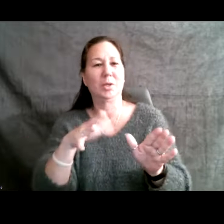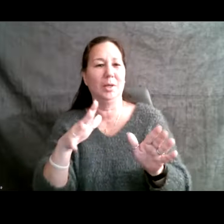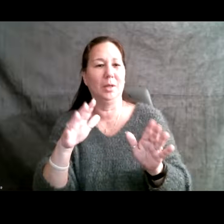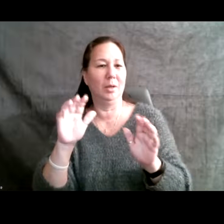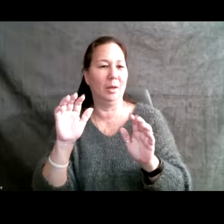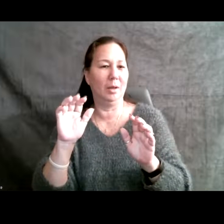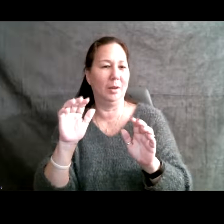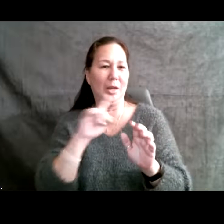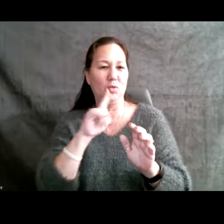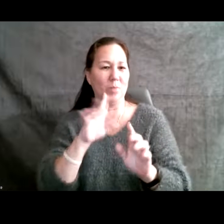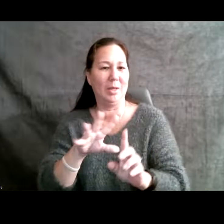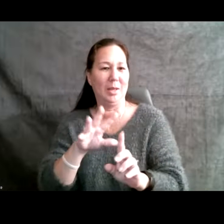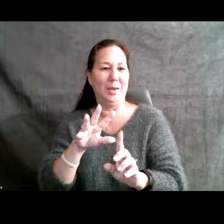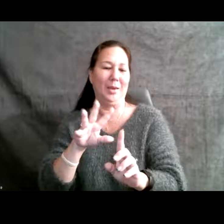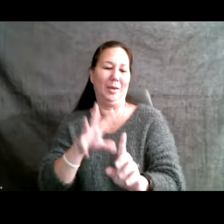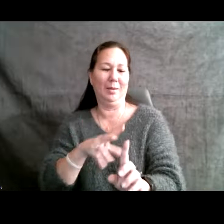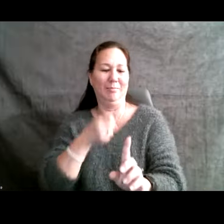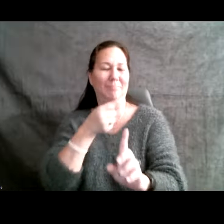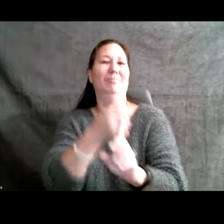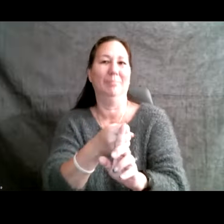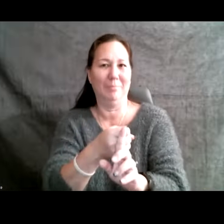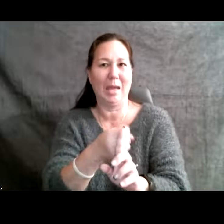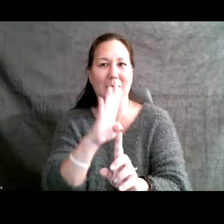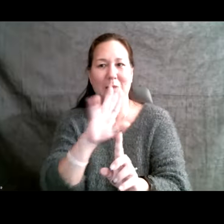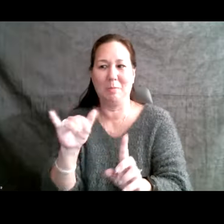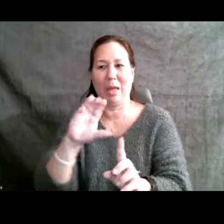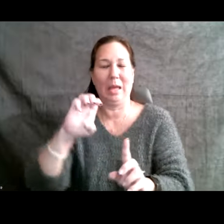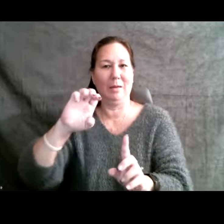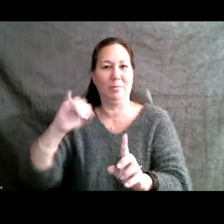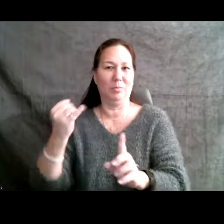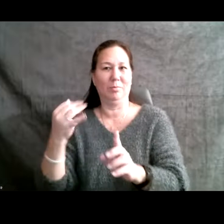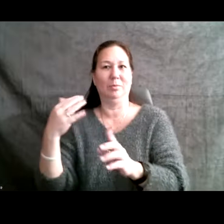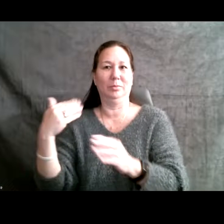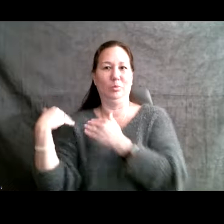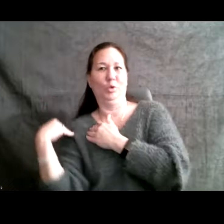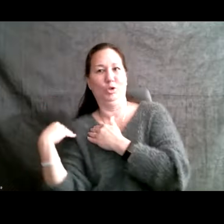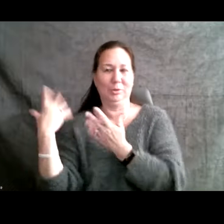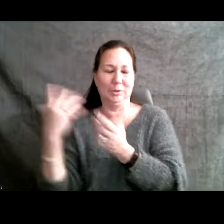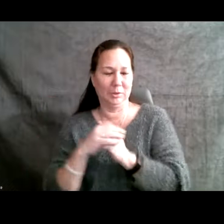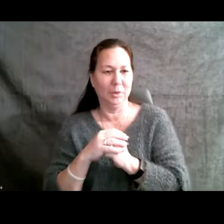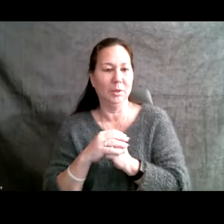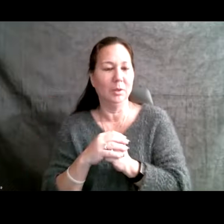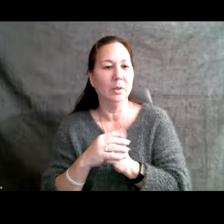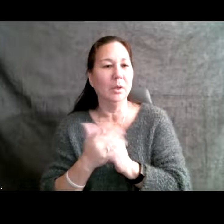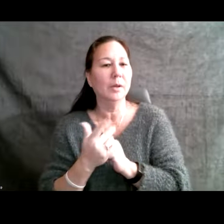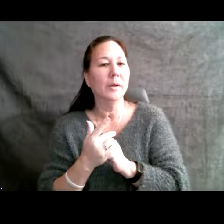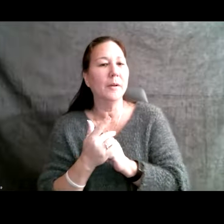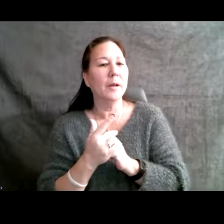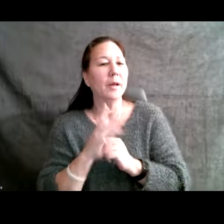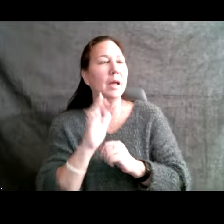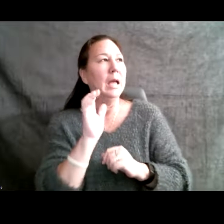that. I mean, yeah, I think a lot of it for, you know, that I think of right out front would be, you know, the loss